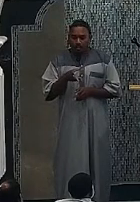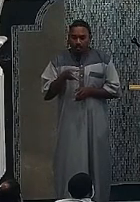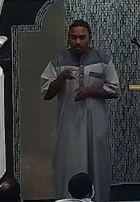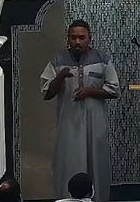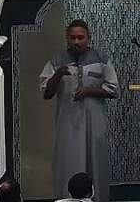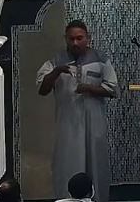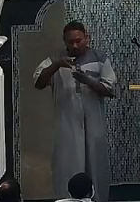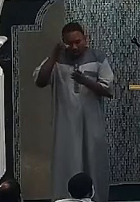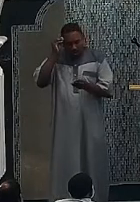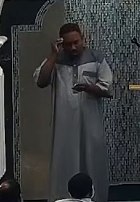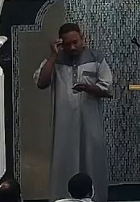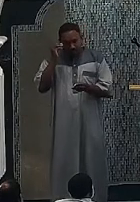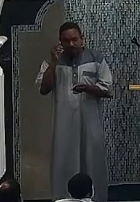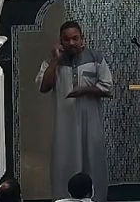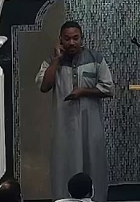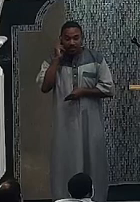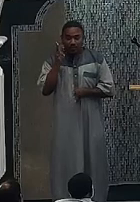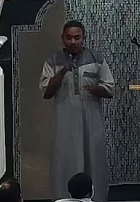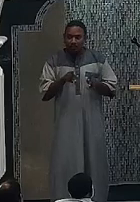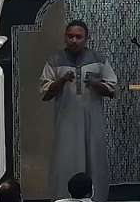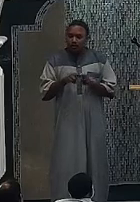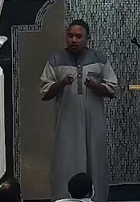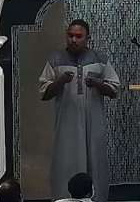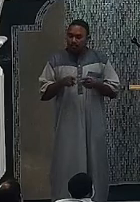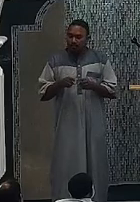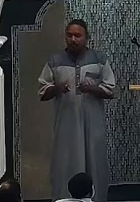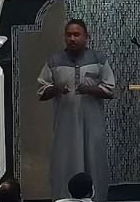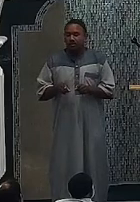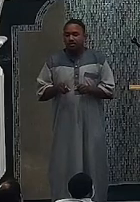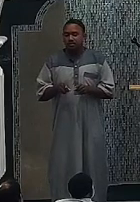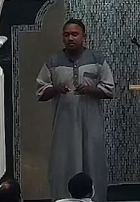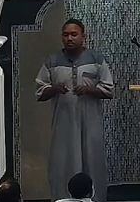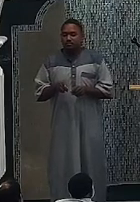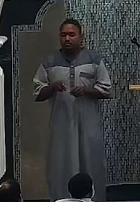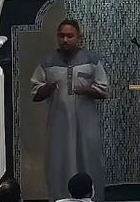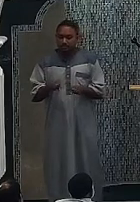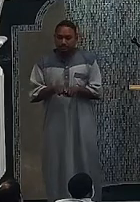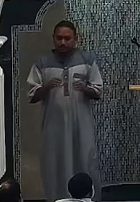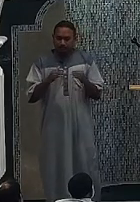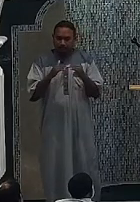language, and they got to be treated slightly differently because they can't hear you.